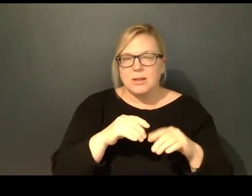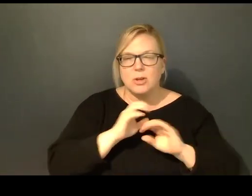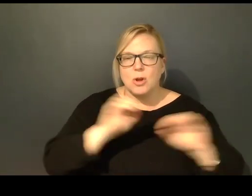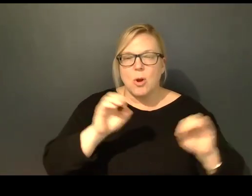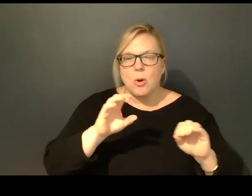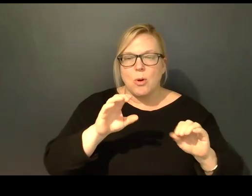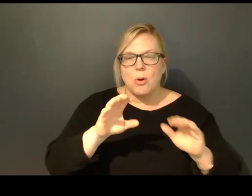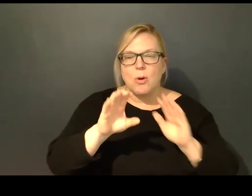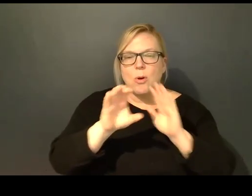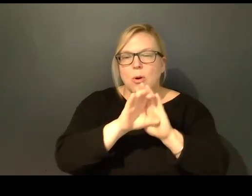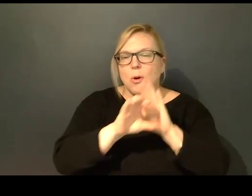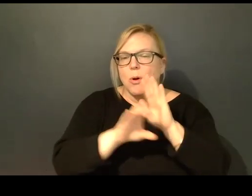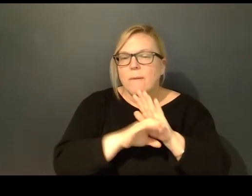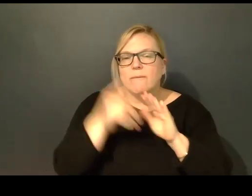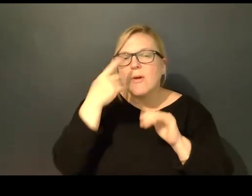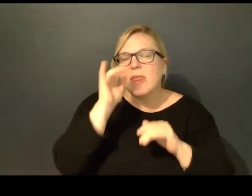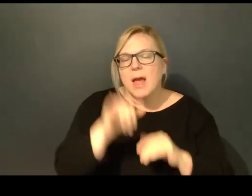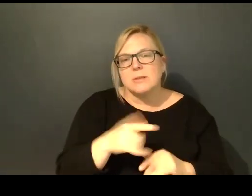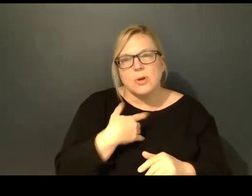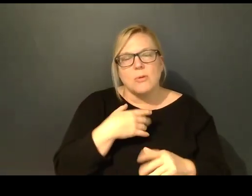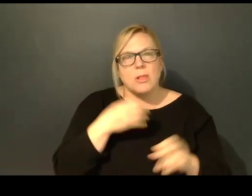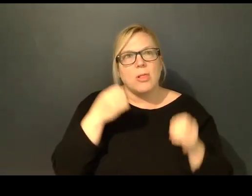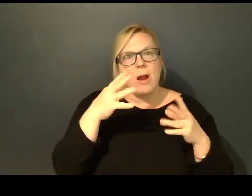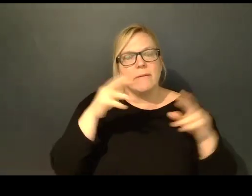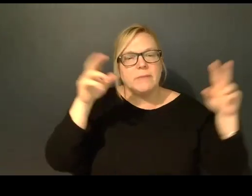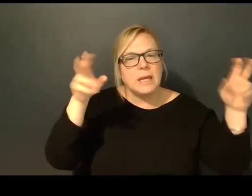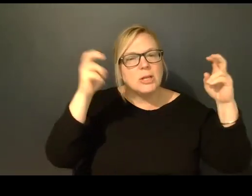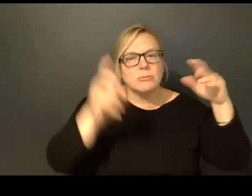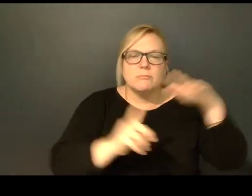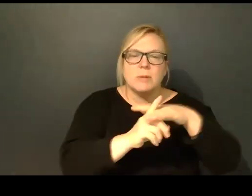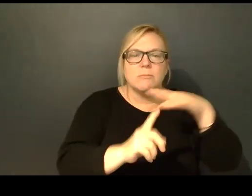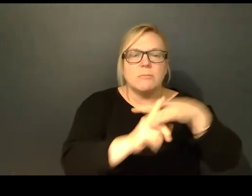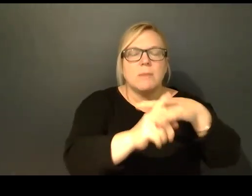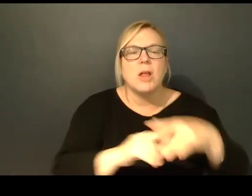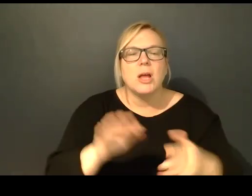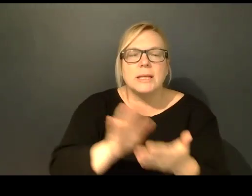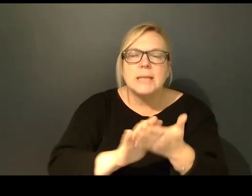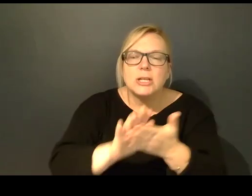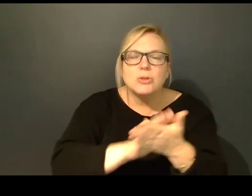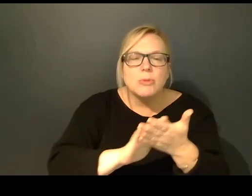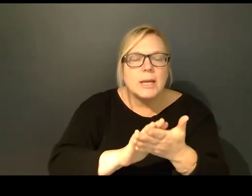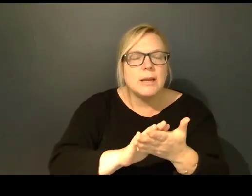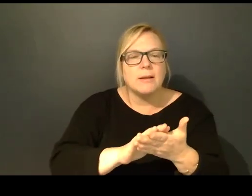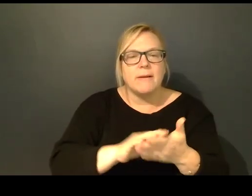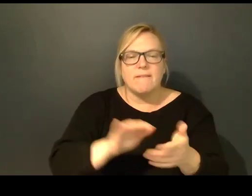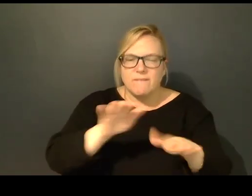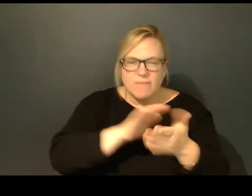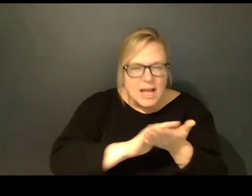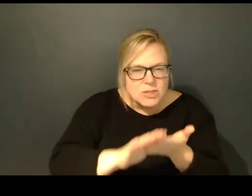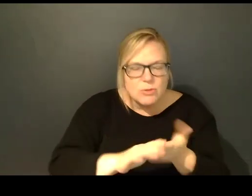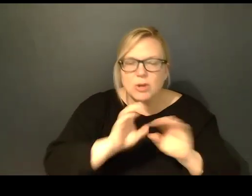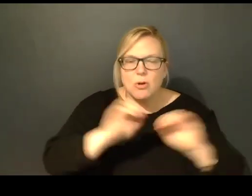there's many issues happening there which we won't discuss. So it's a lot of touch screen, flat screen that do not have voiceover